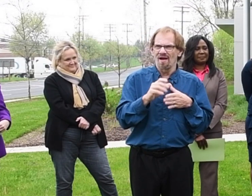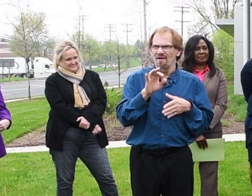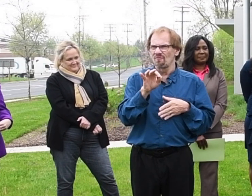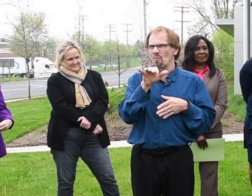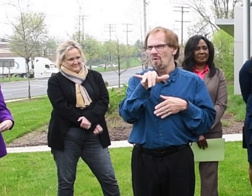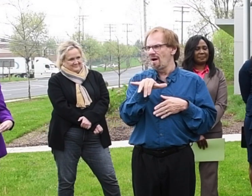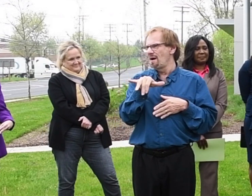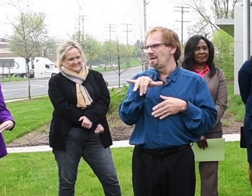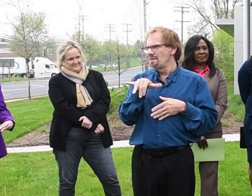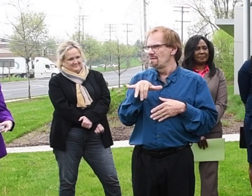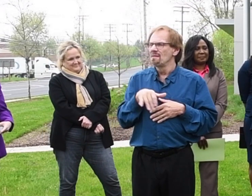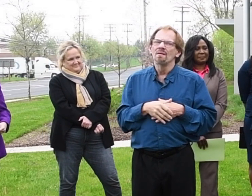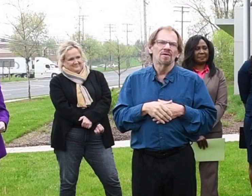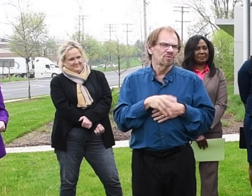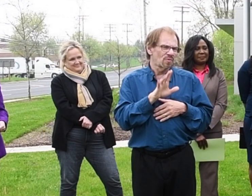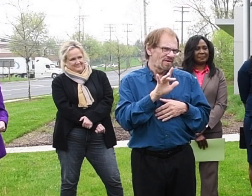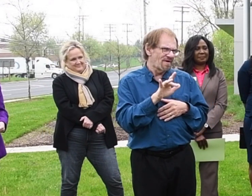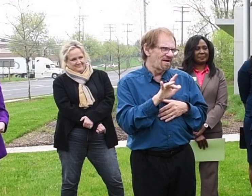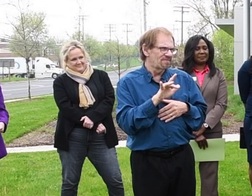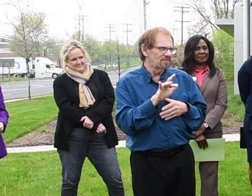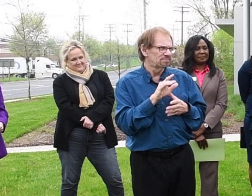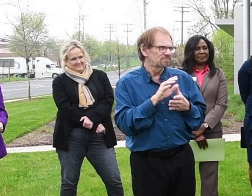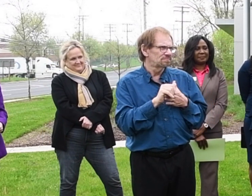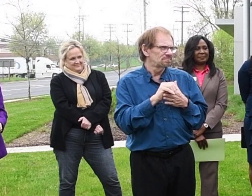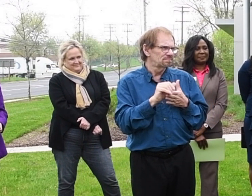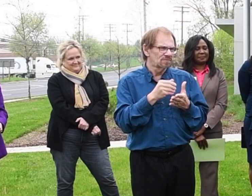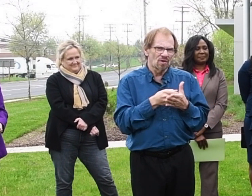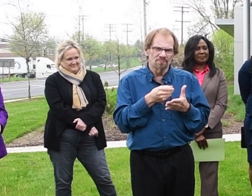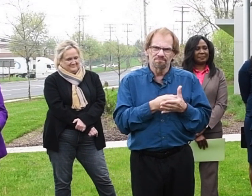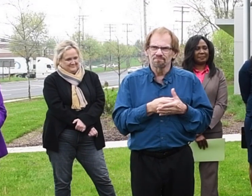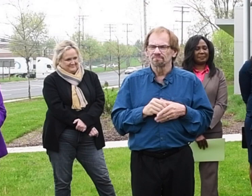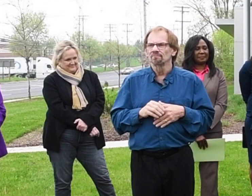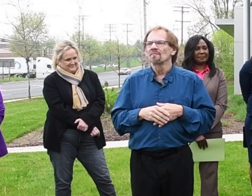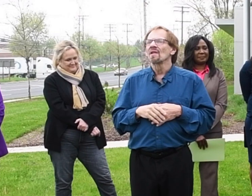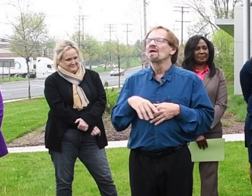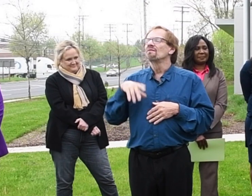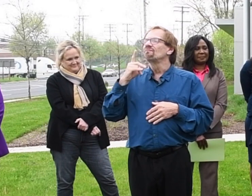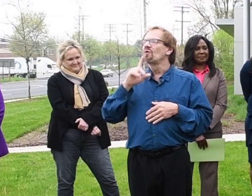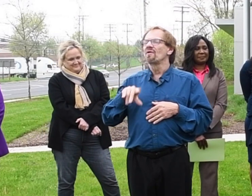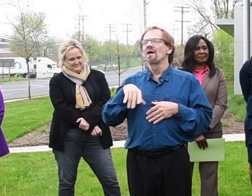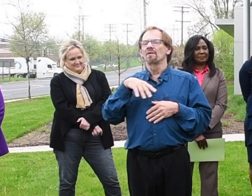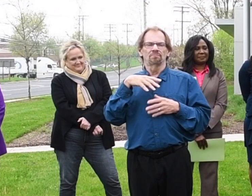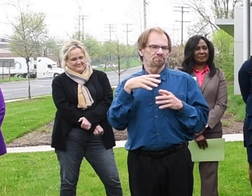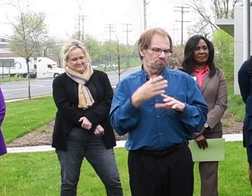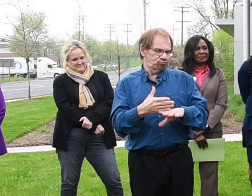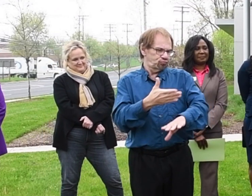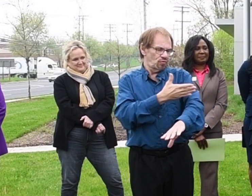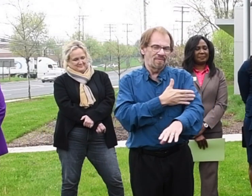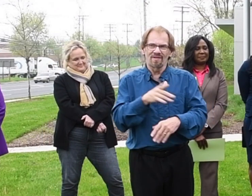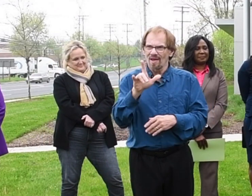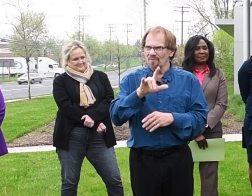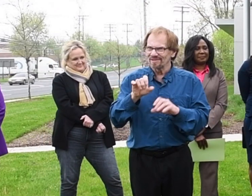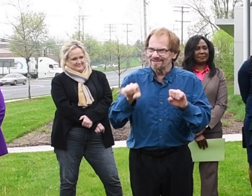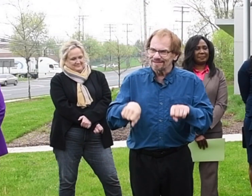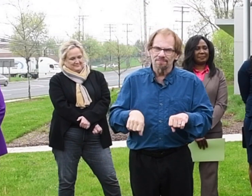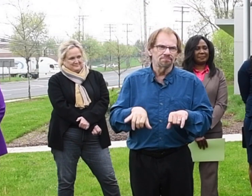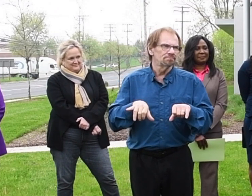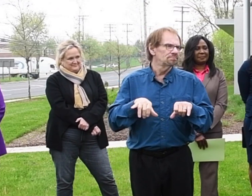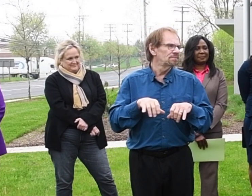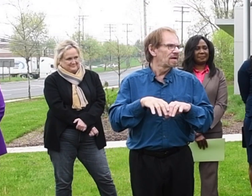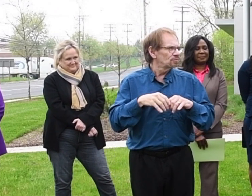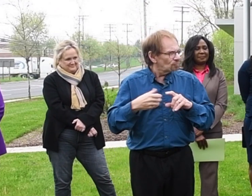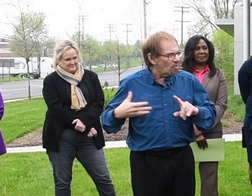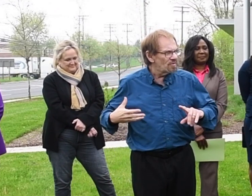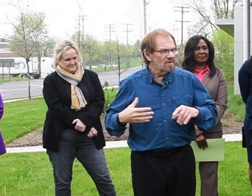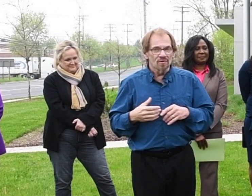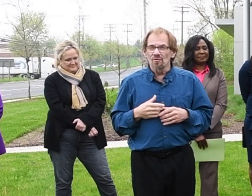for Elkridge Library renovations. Elevating our library system is imperative to the growth of our county, so I want to thank you for